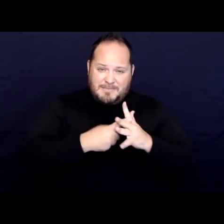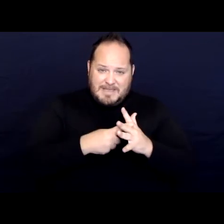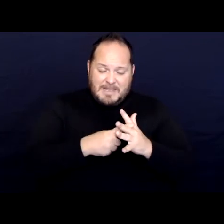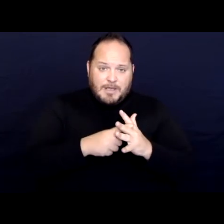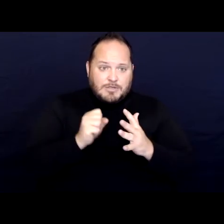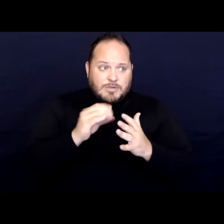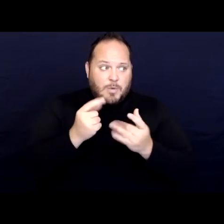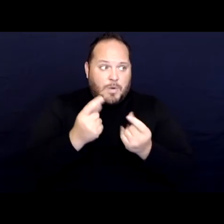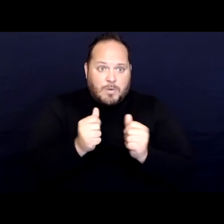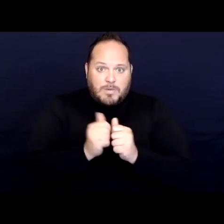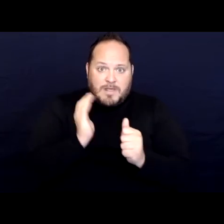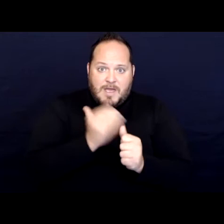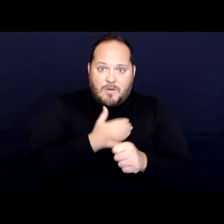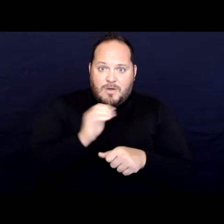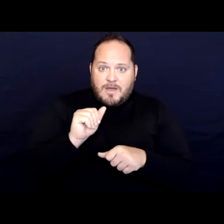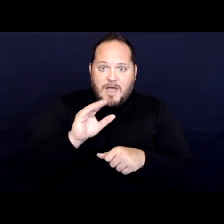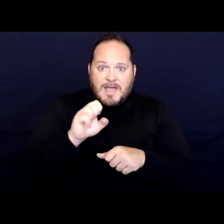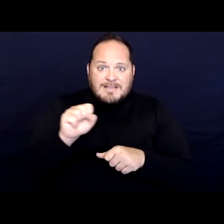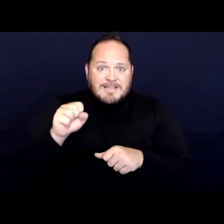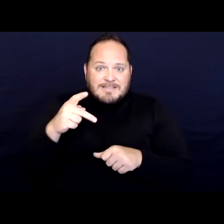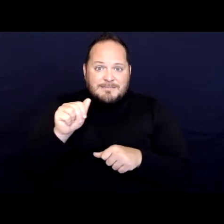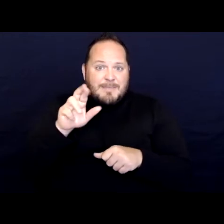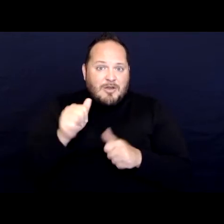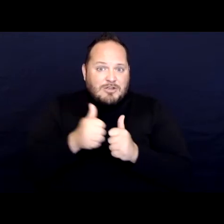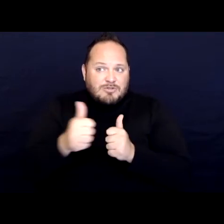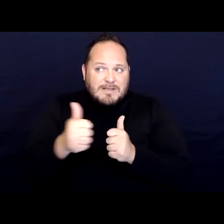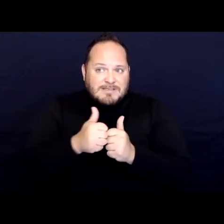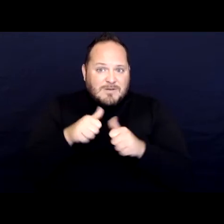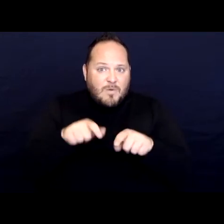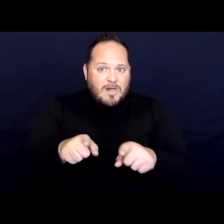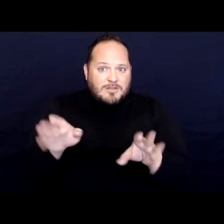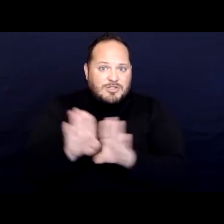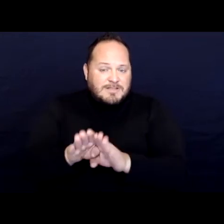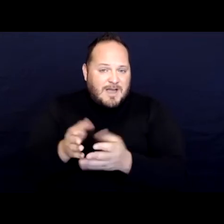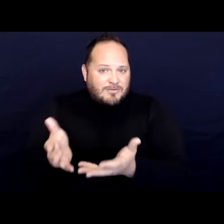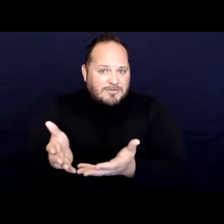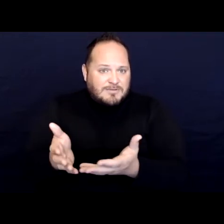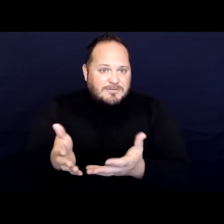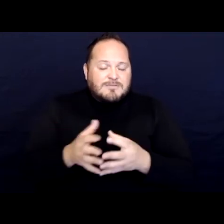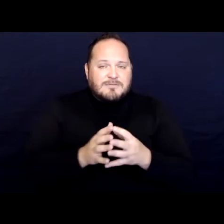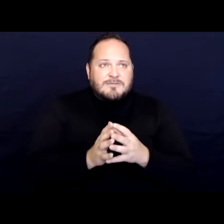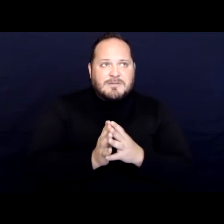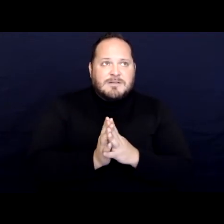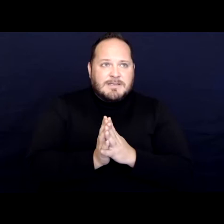access paratransit while it's shut down? And it